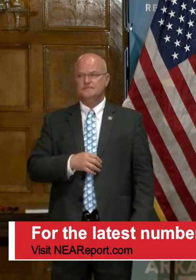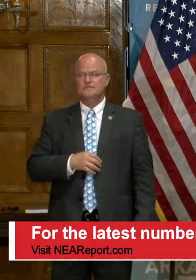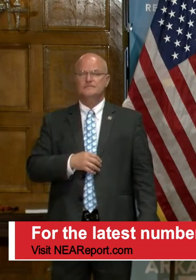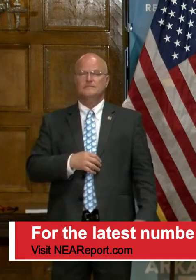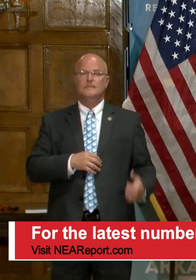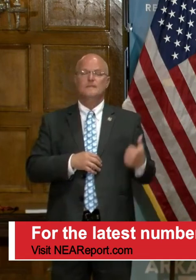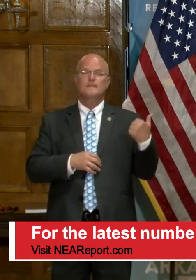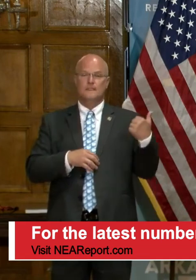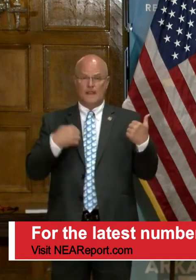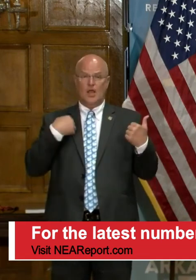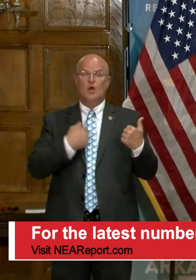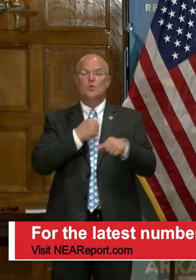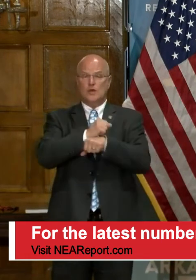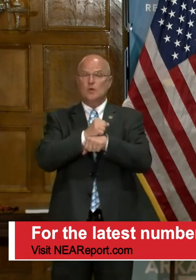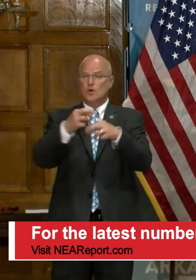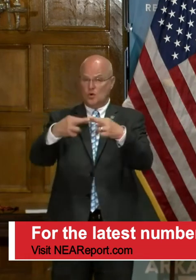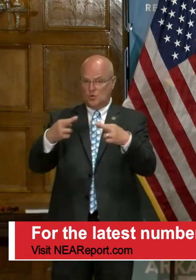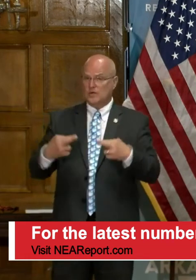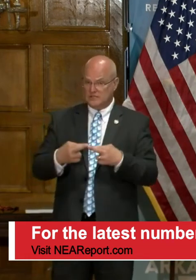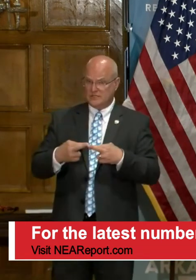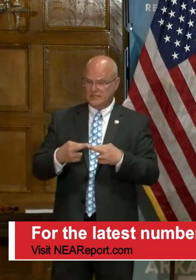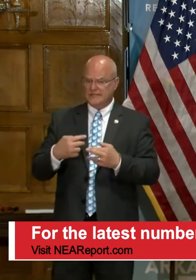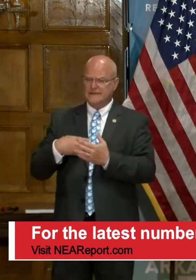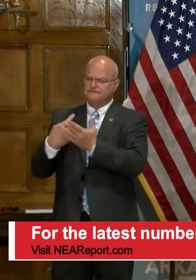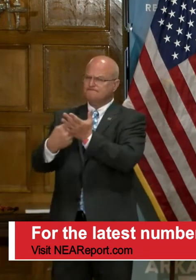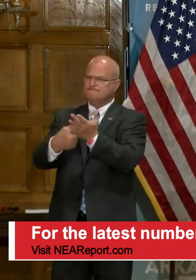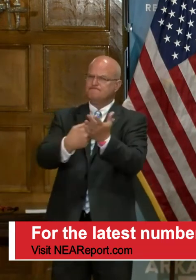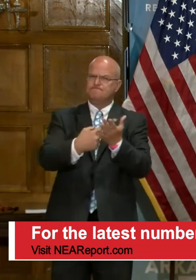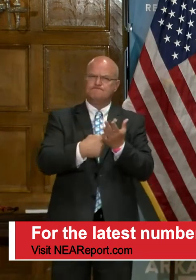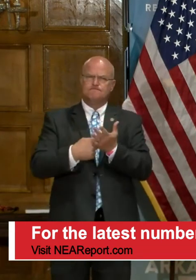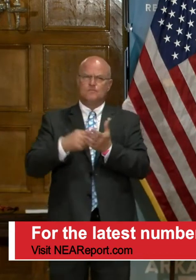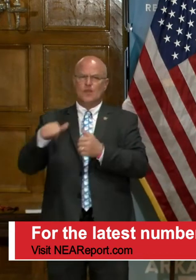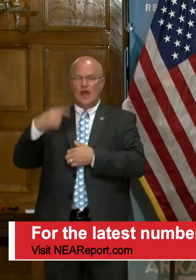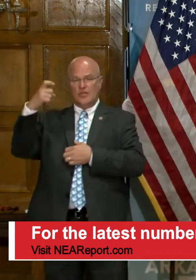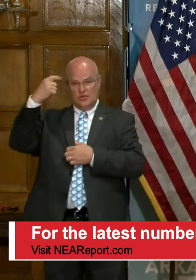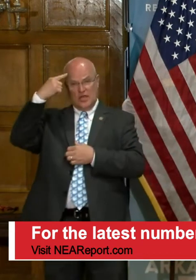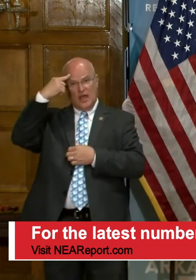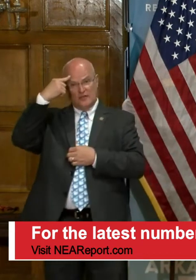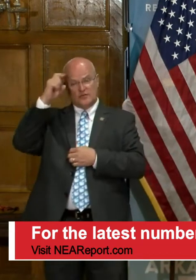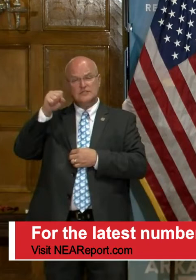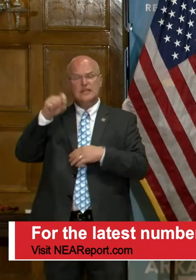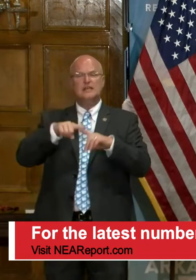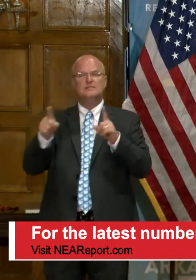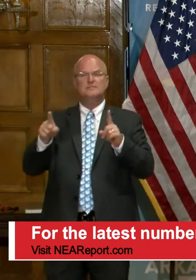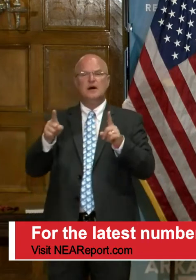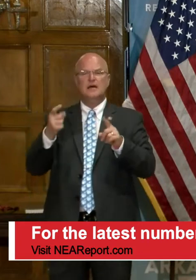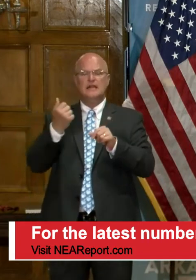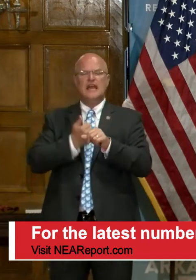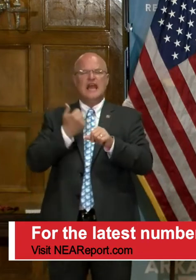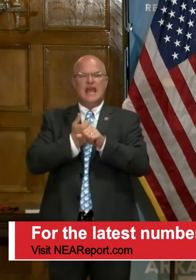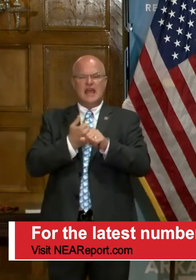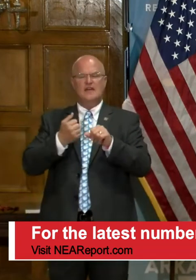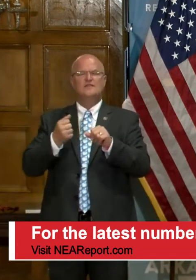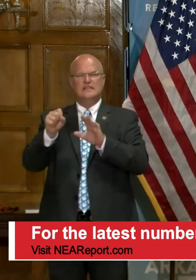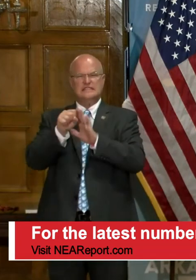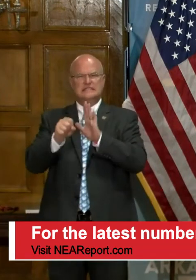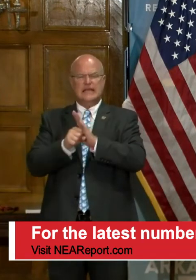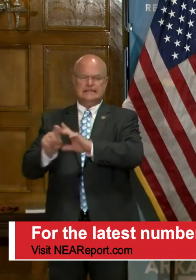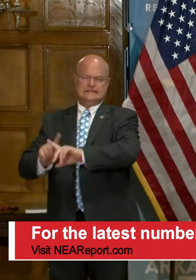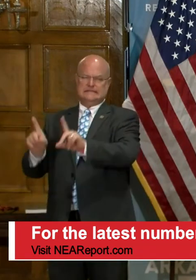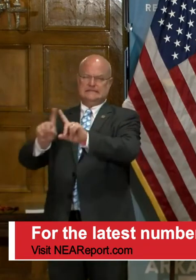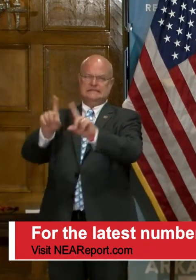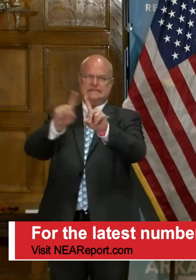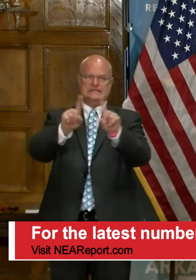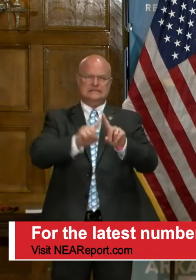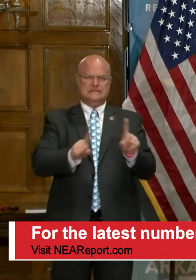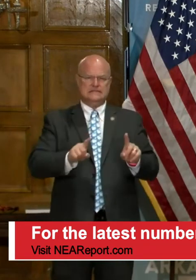Well, we do work regionally, and I have a lot of conversations with the other governors, but everyone is in such a different circumstance in